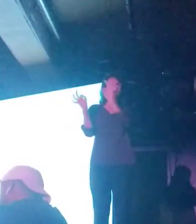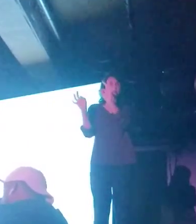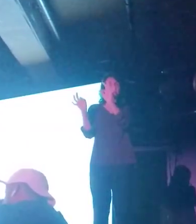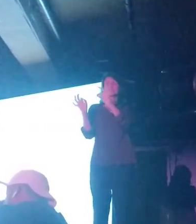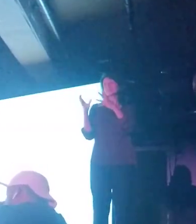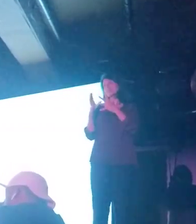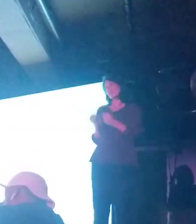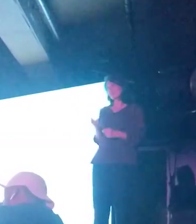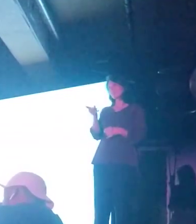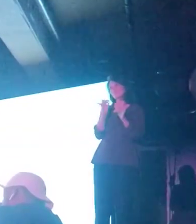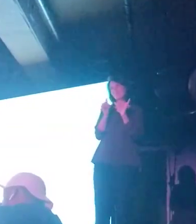So we get to claim